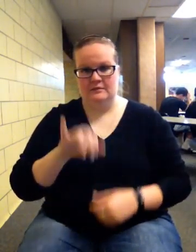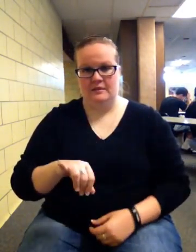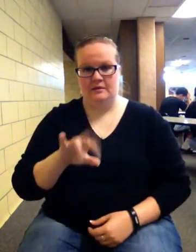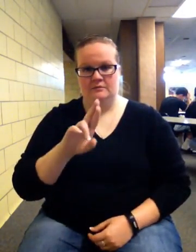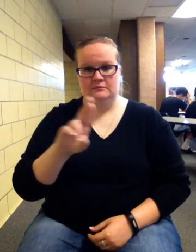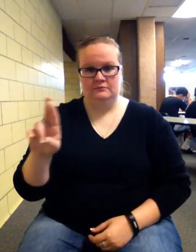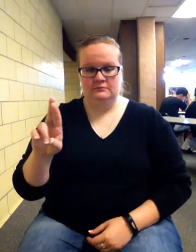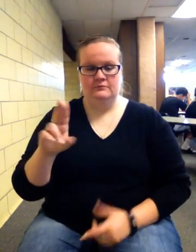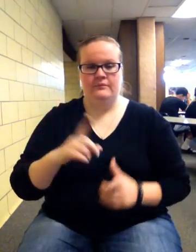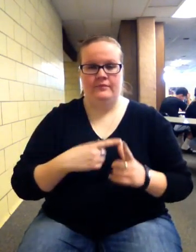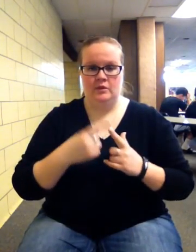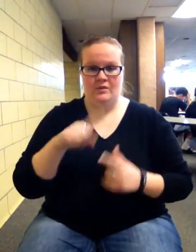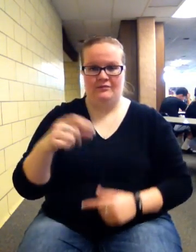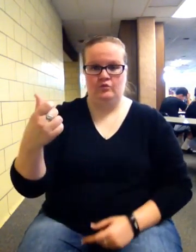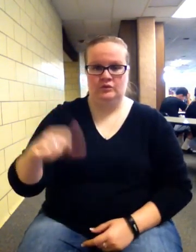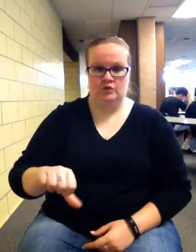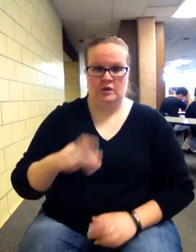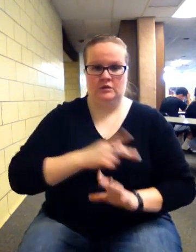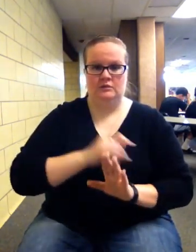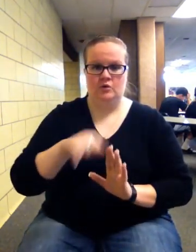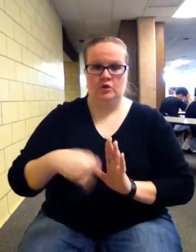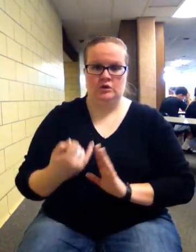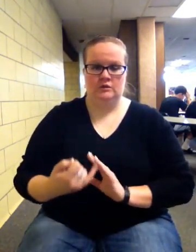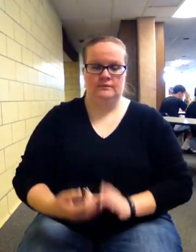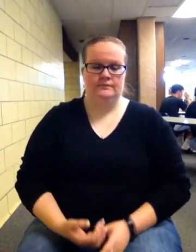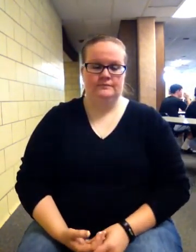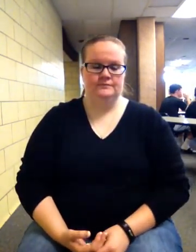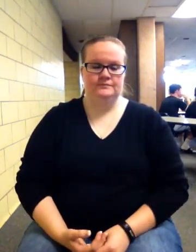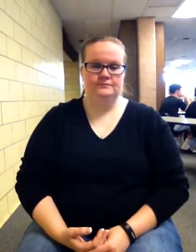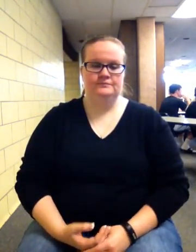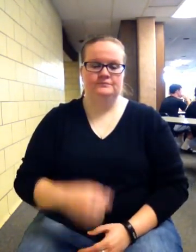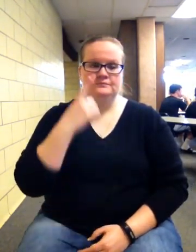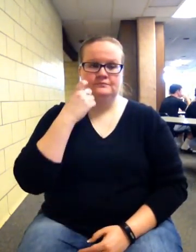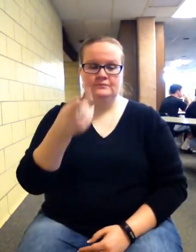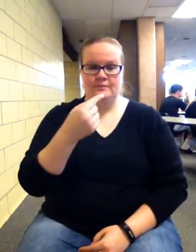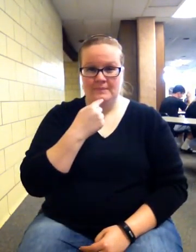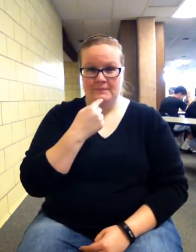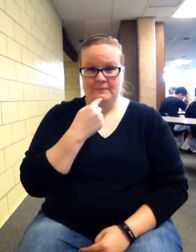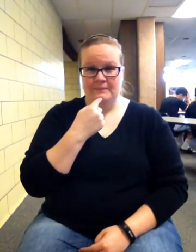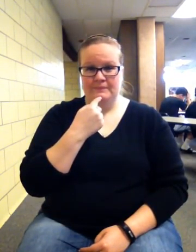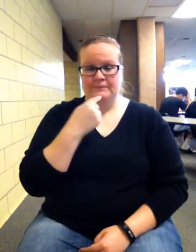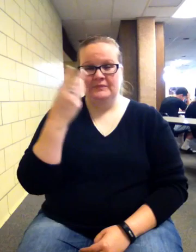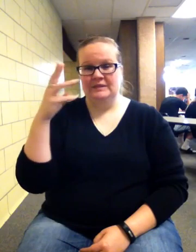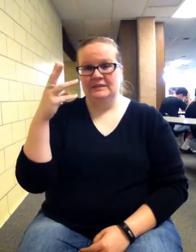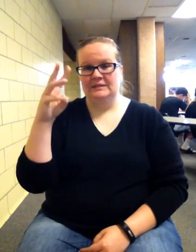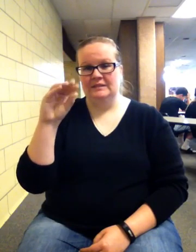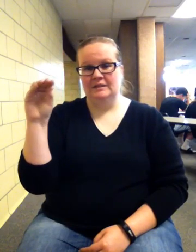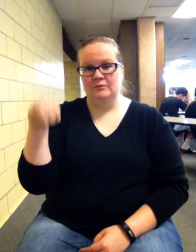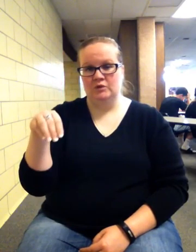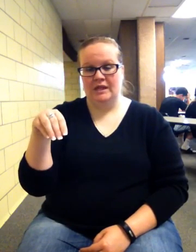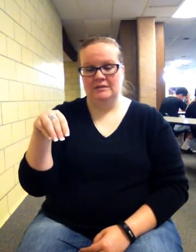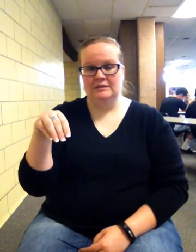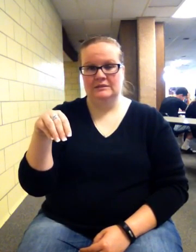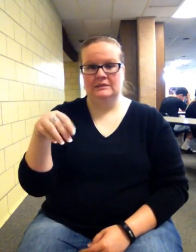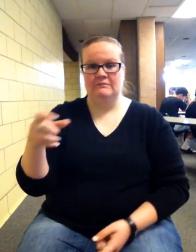you would have to reject the project. Because what you would be saying is that 16% gives me enough